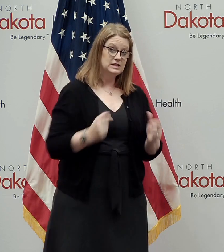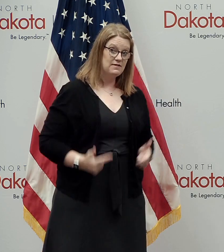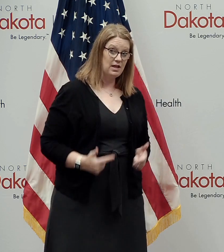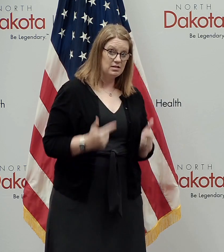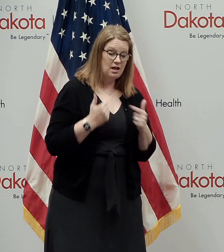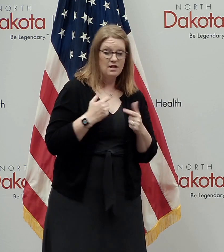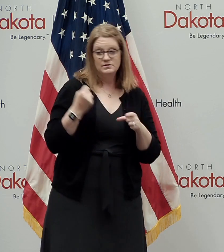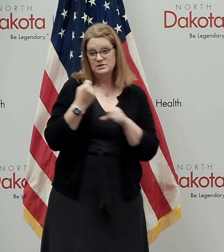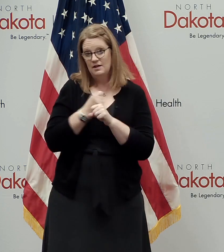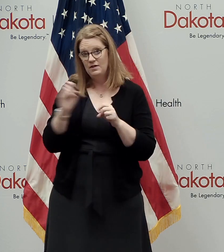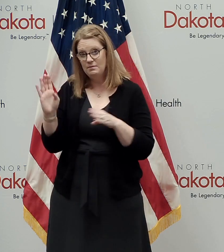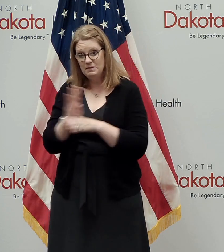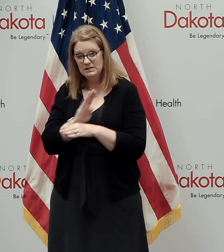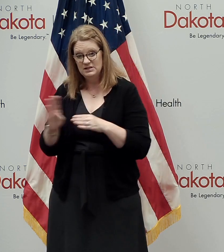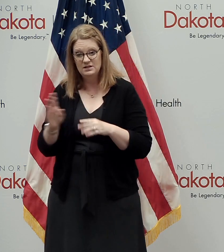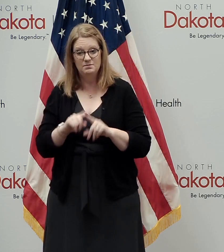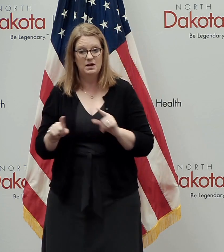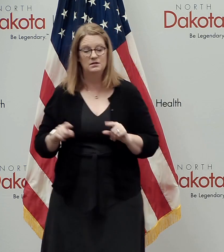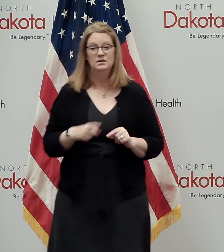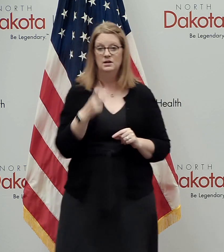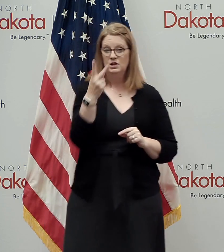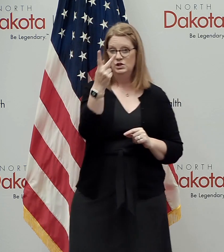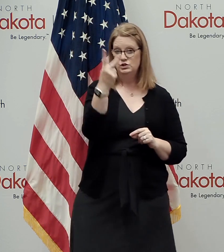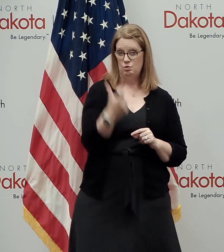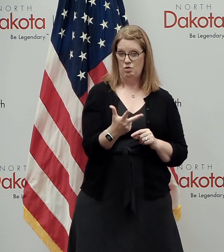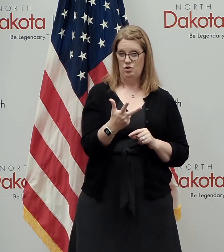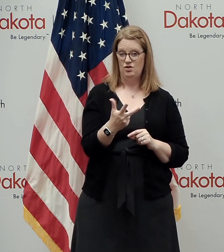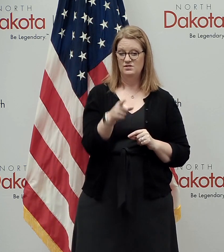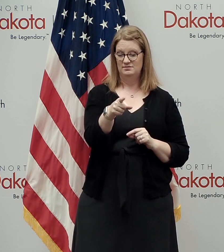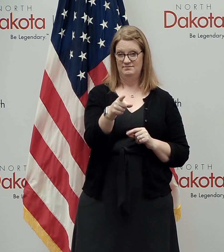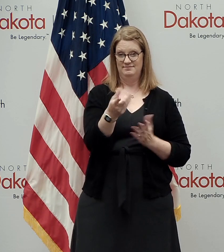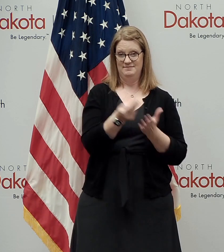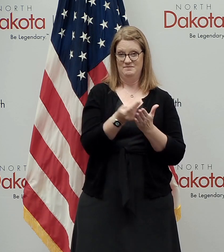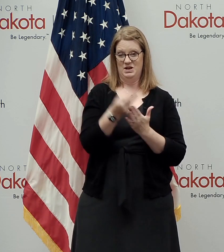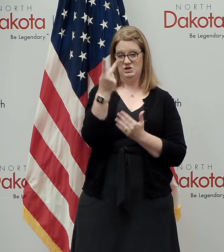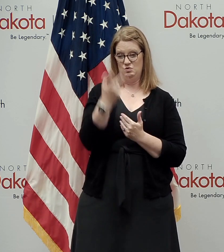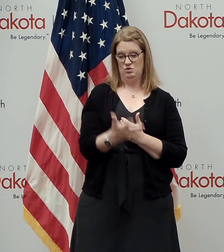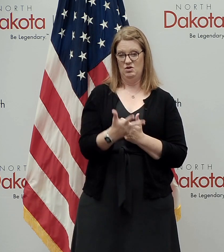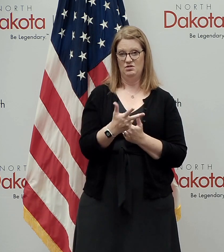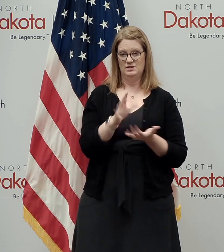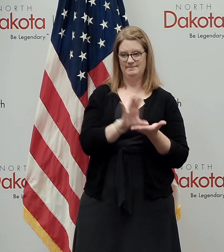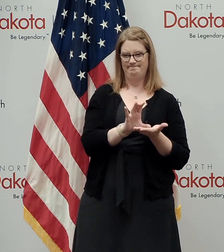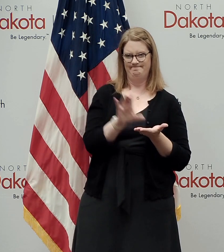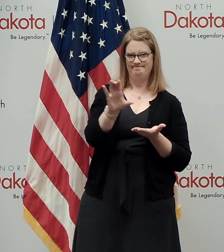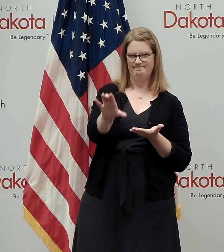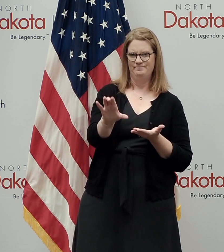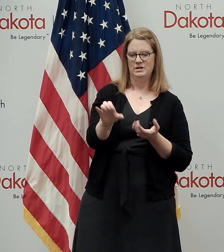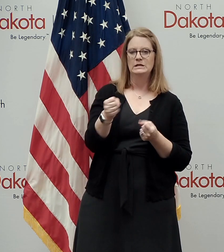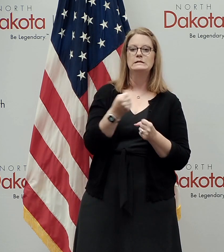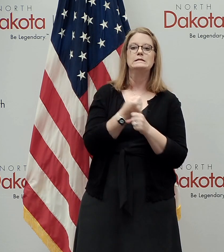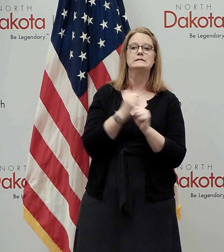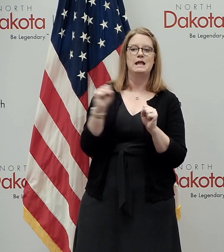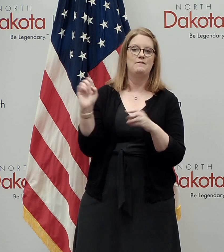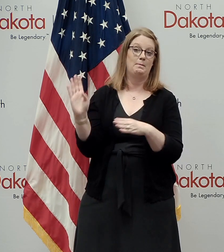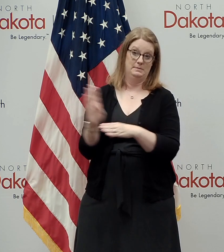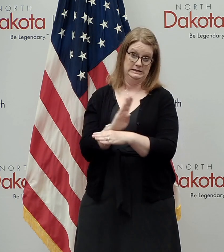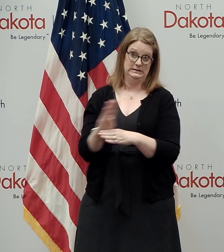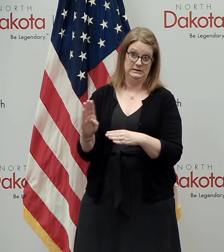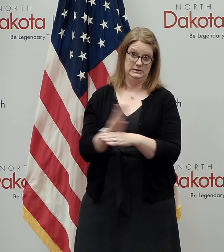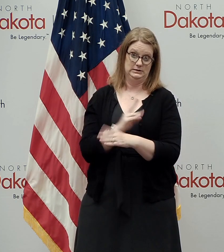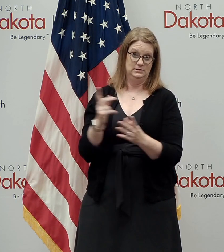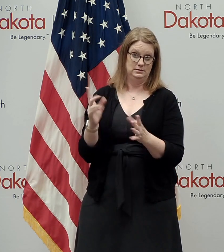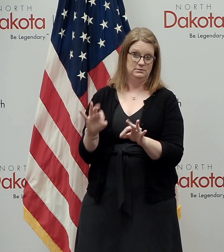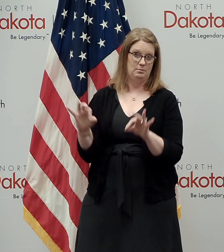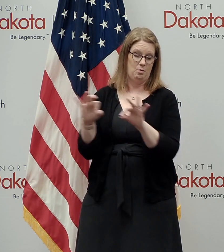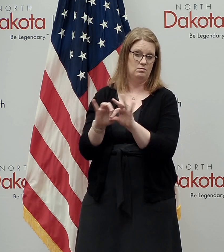livelihoods, you can see here that at least 2/3 of the spending has gone towards the saving livelihoods